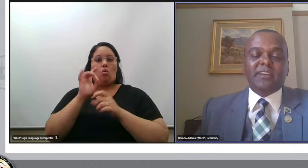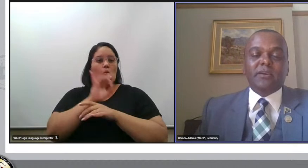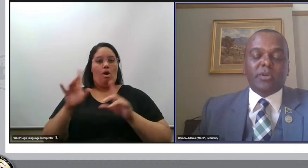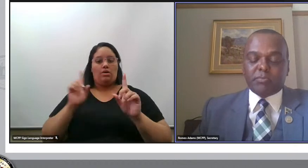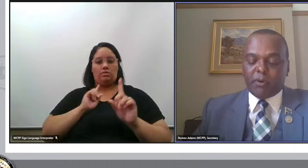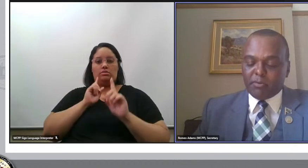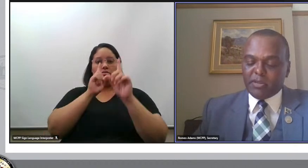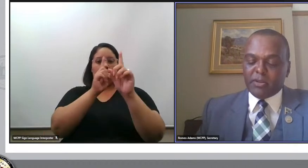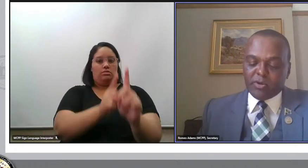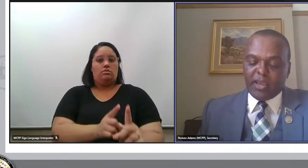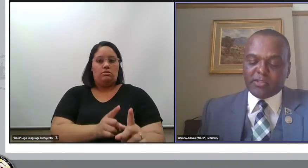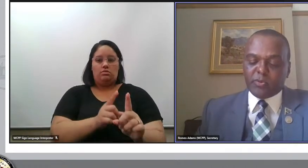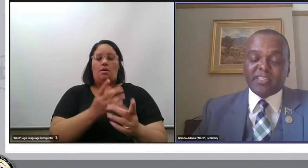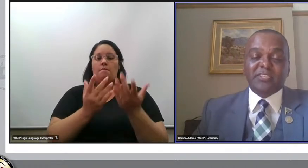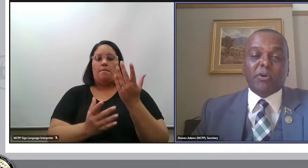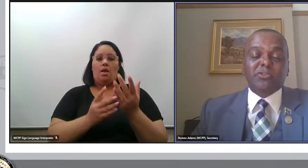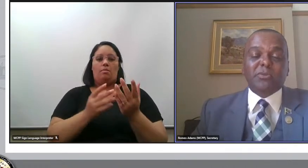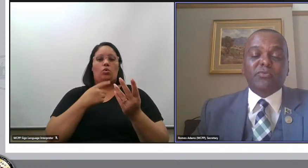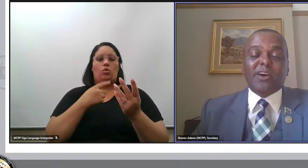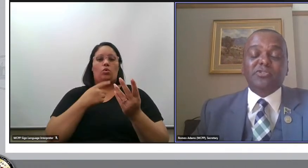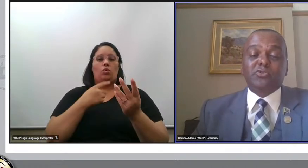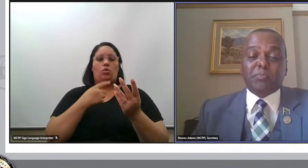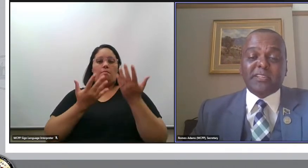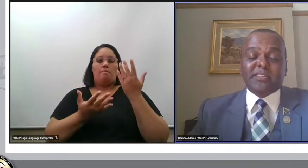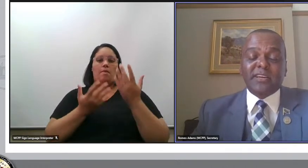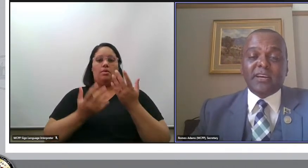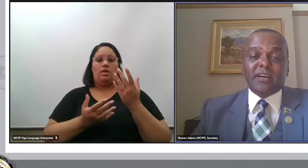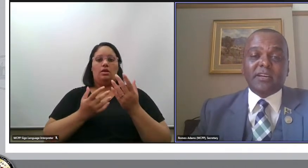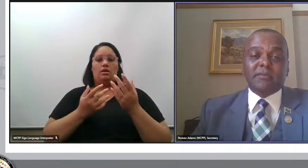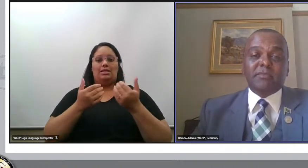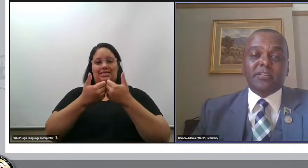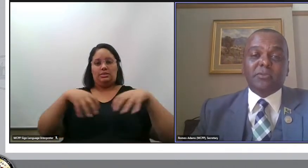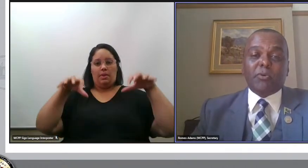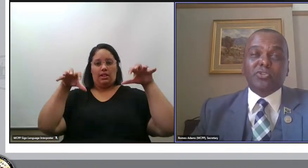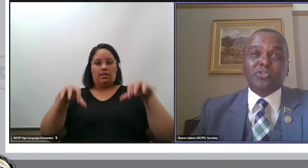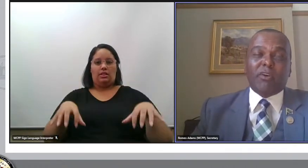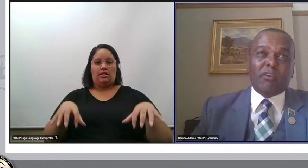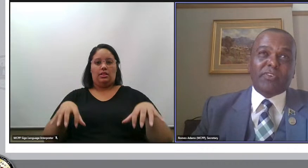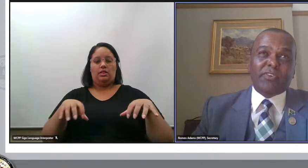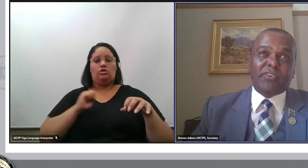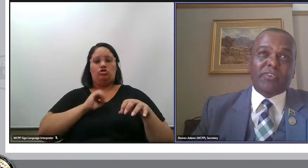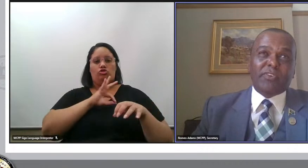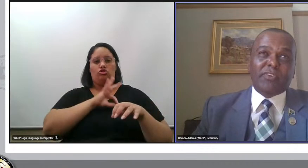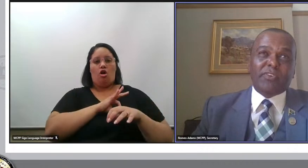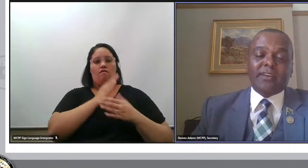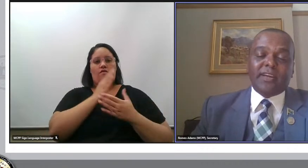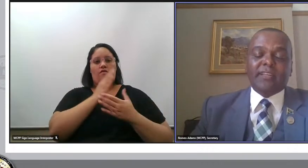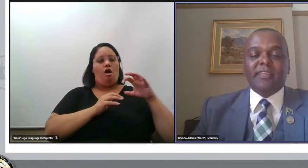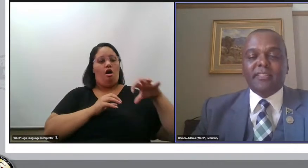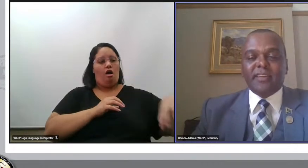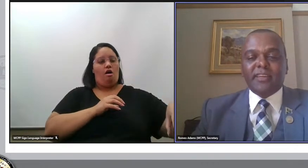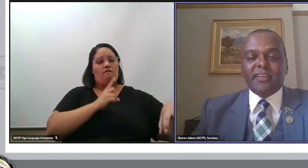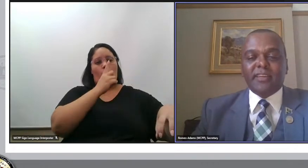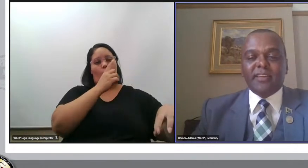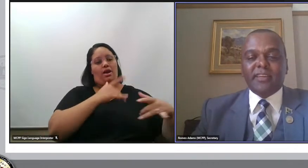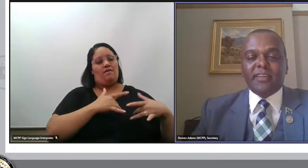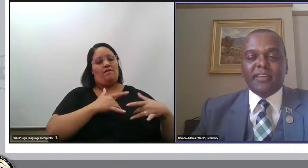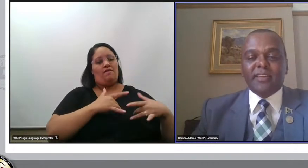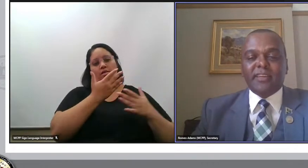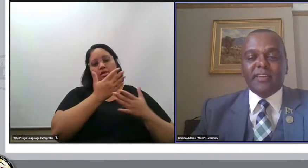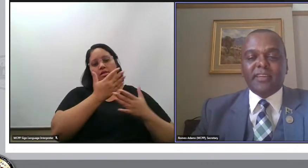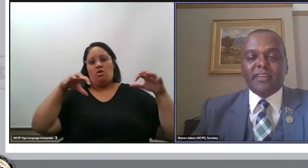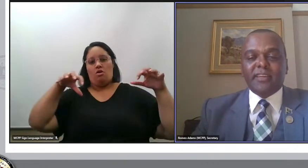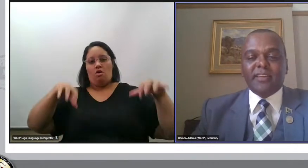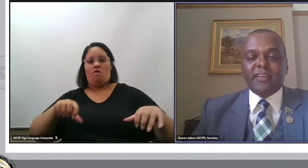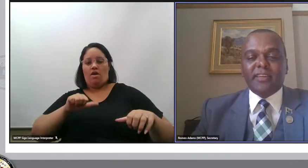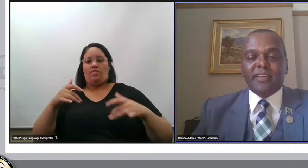be attending. We'll probably look at whether it's possible for us to split the support staff half at the one and then the other half at the